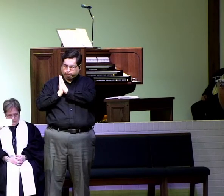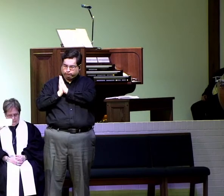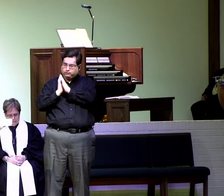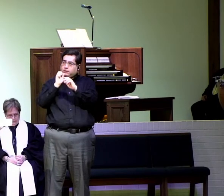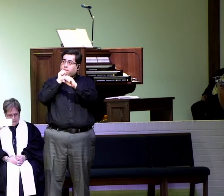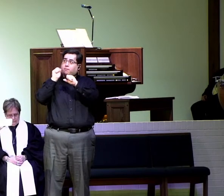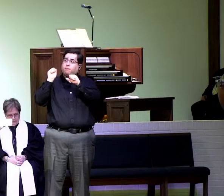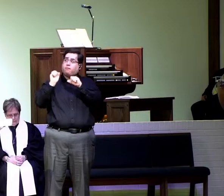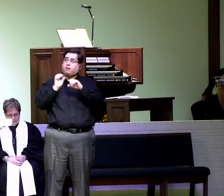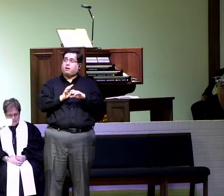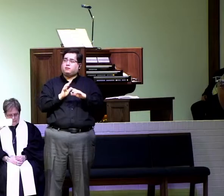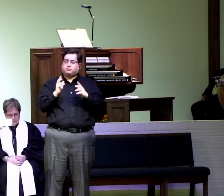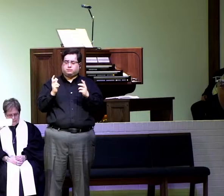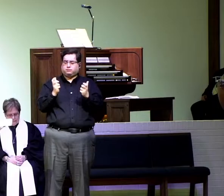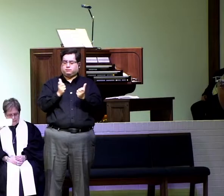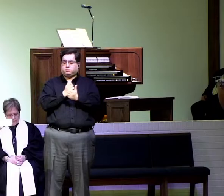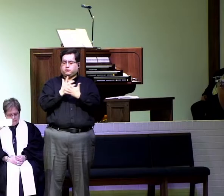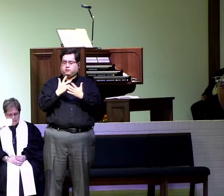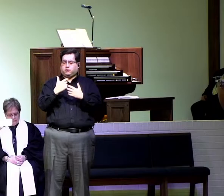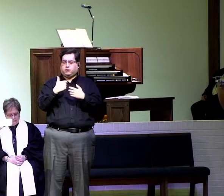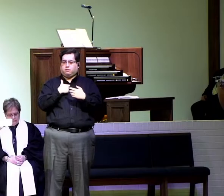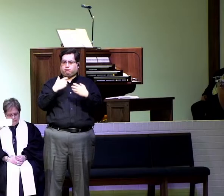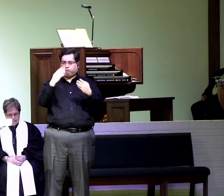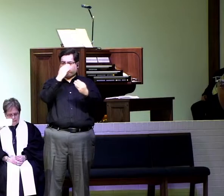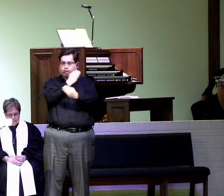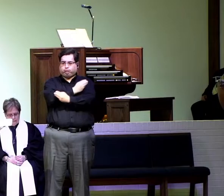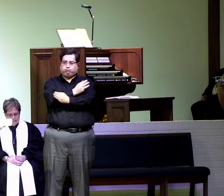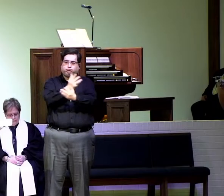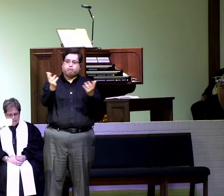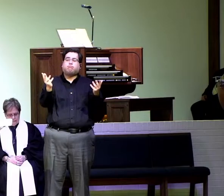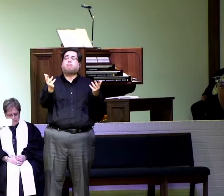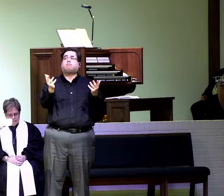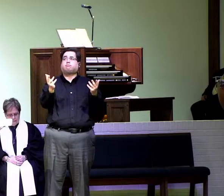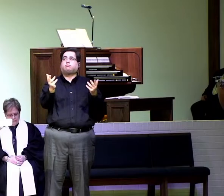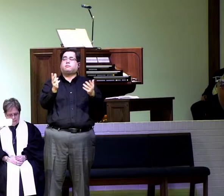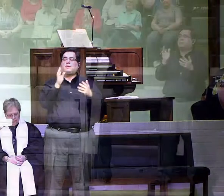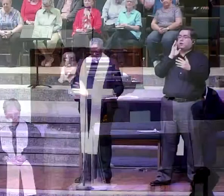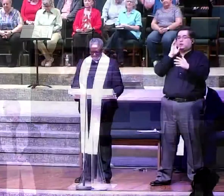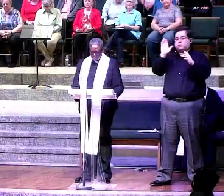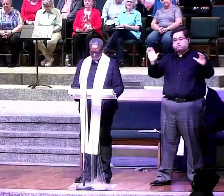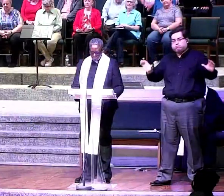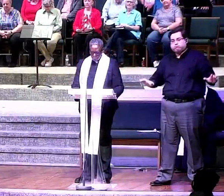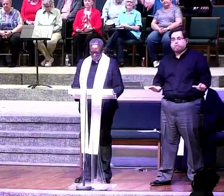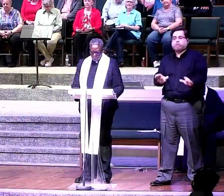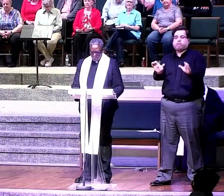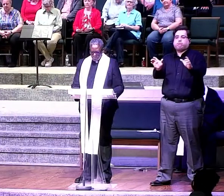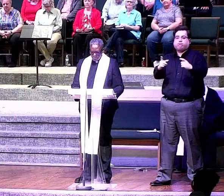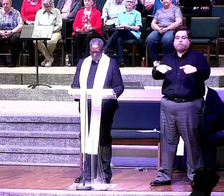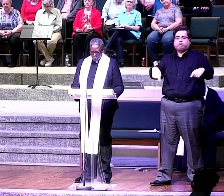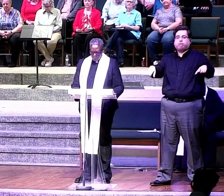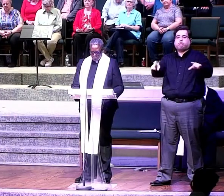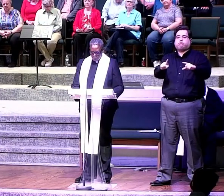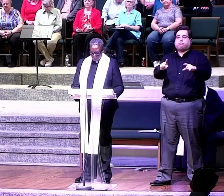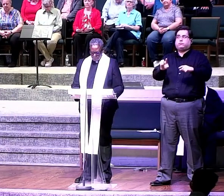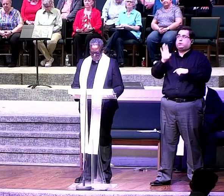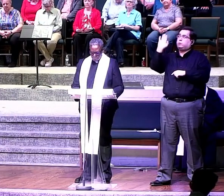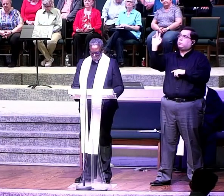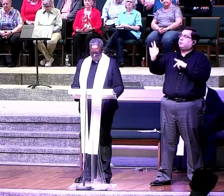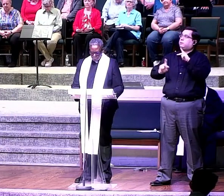bless the words that may come from my mouth, that they will be encouraging to your